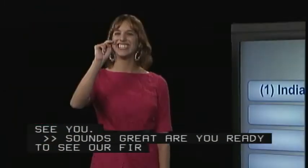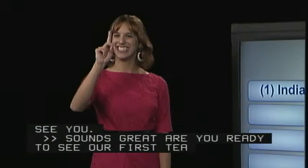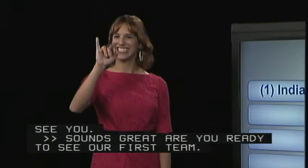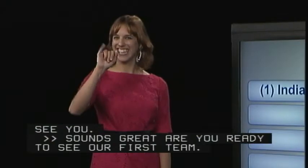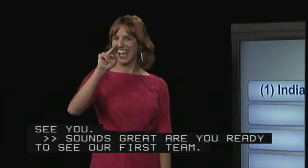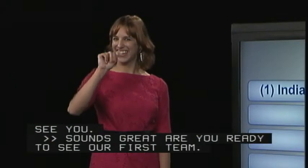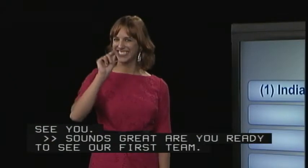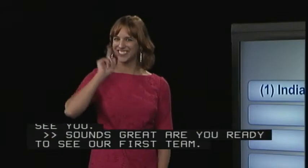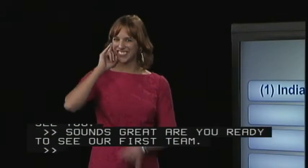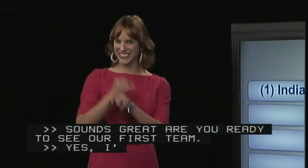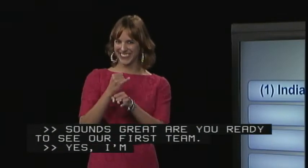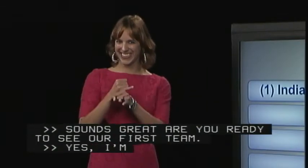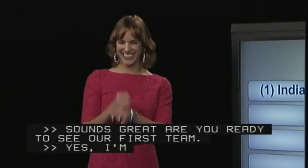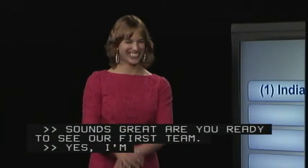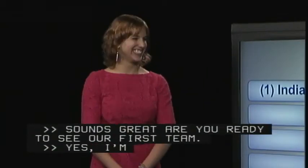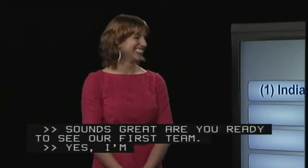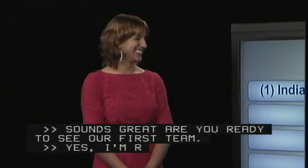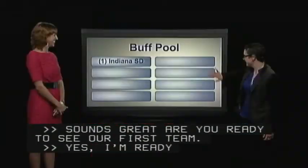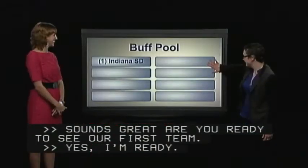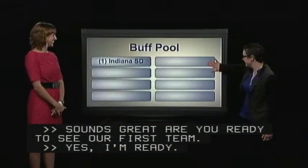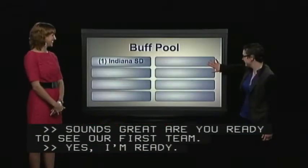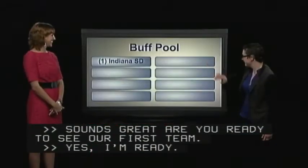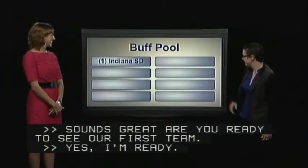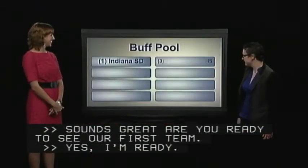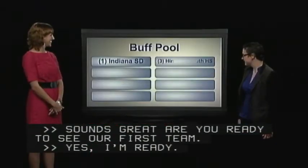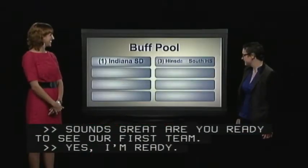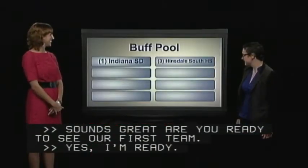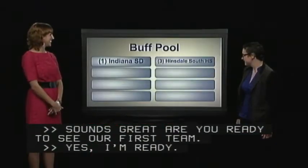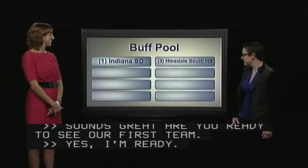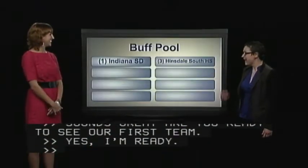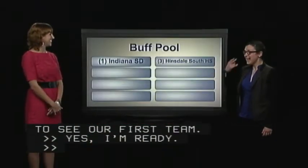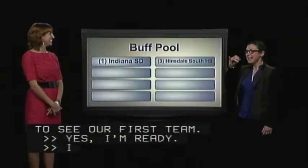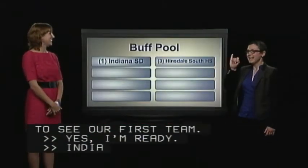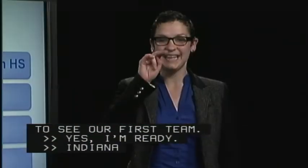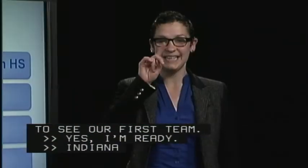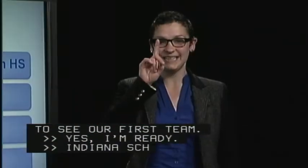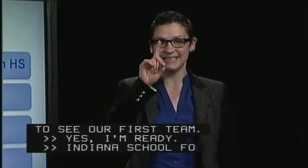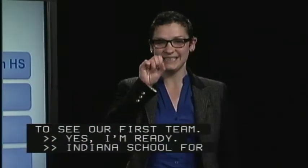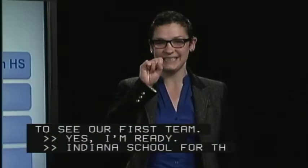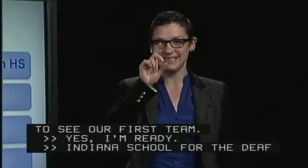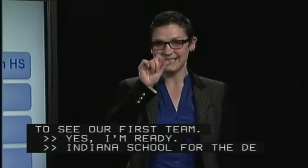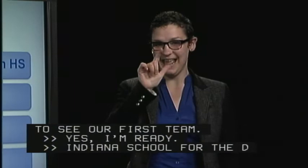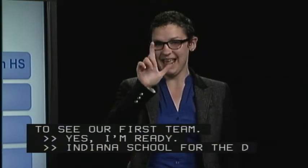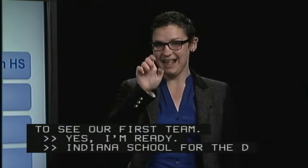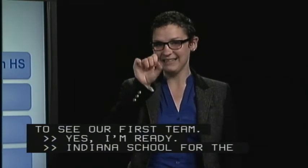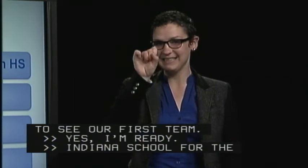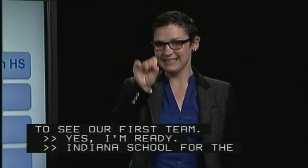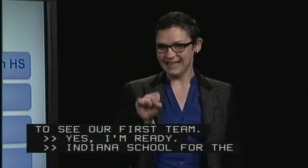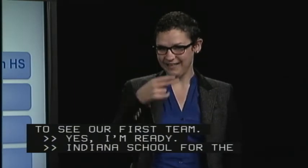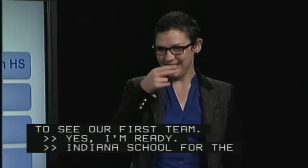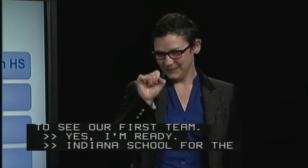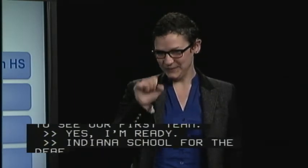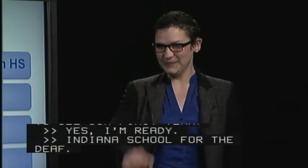Indiana School for the Deaf, Hinsdale South High